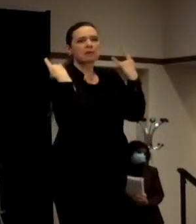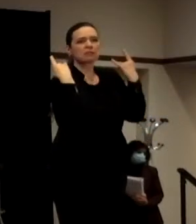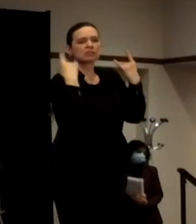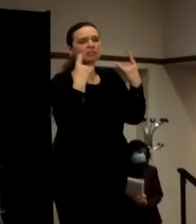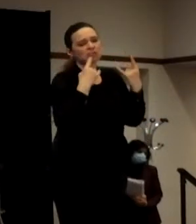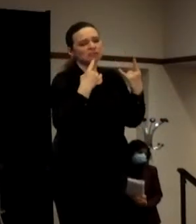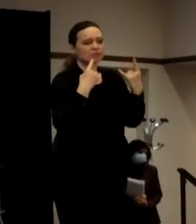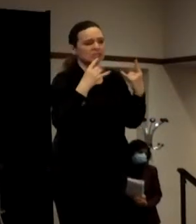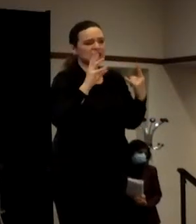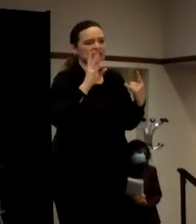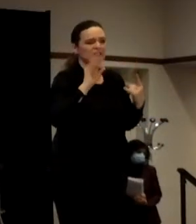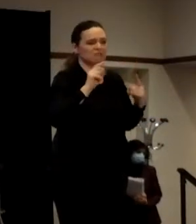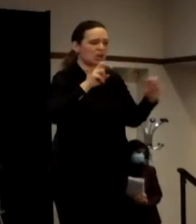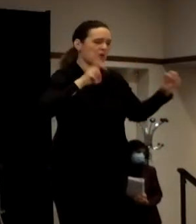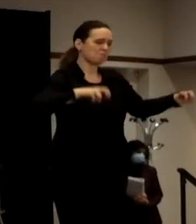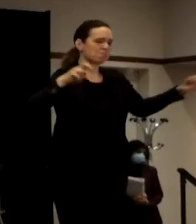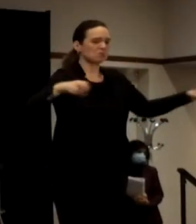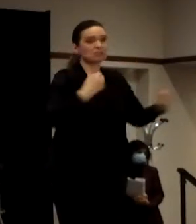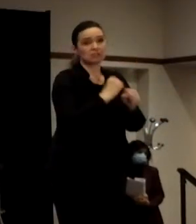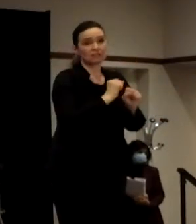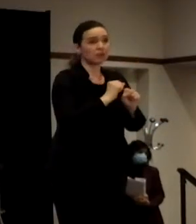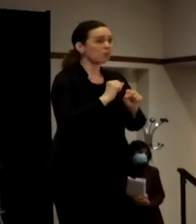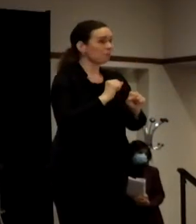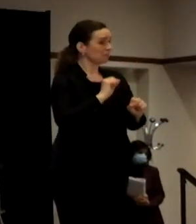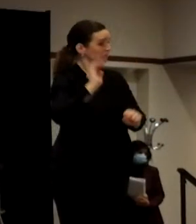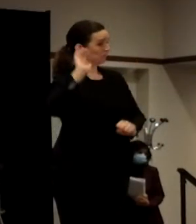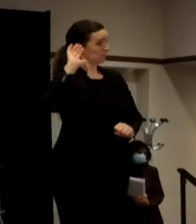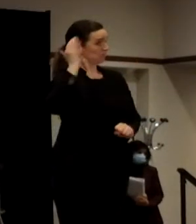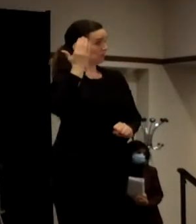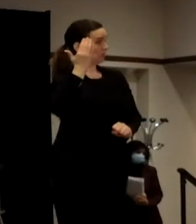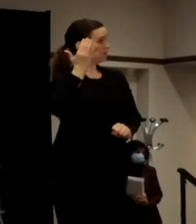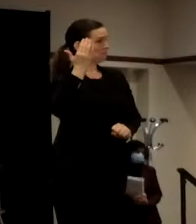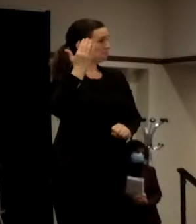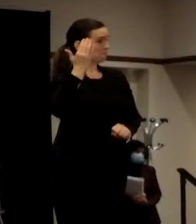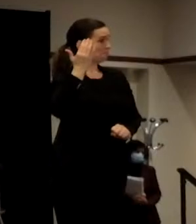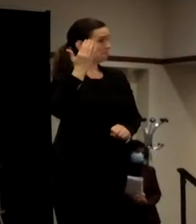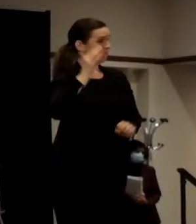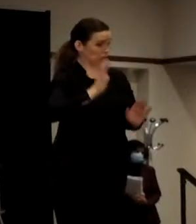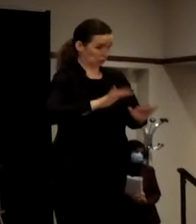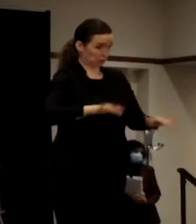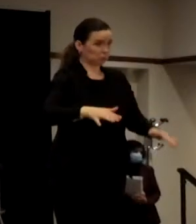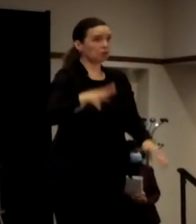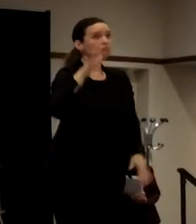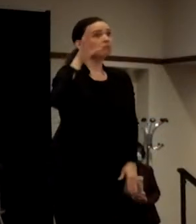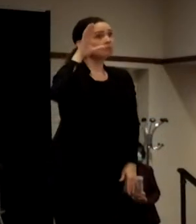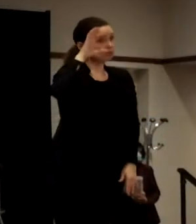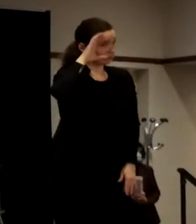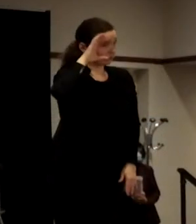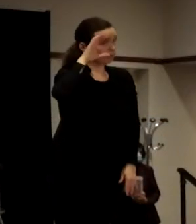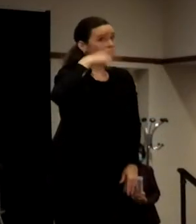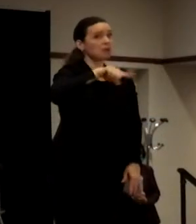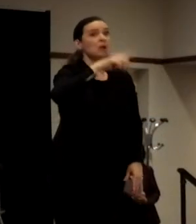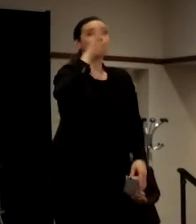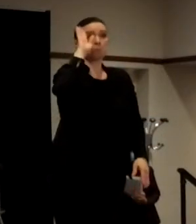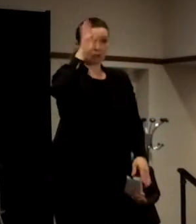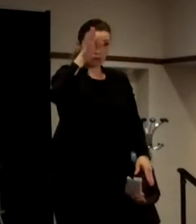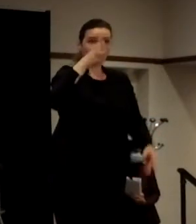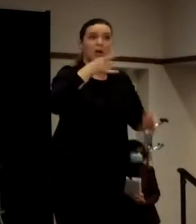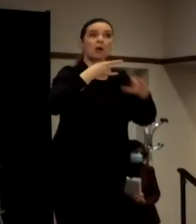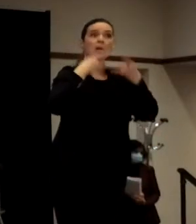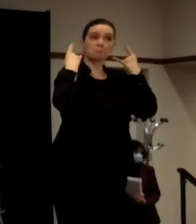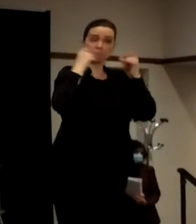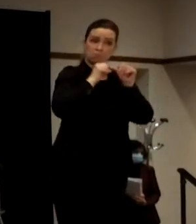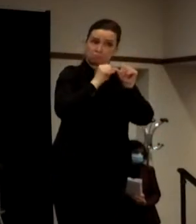And so the districts put into their plans desks 6 feet apart. Because if you, at